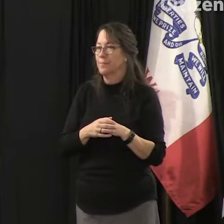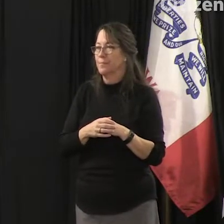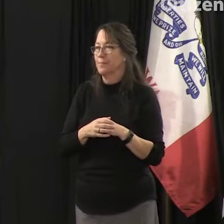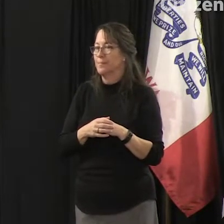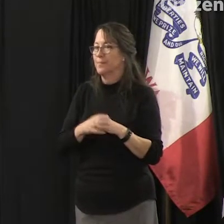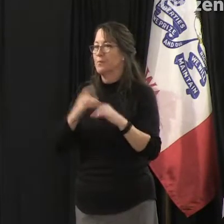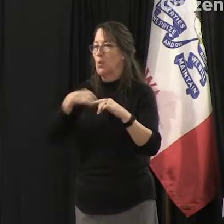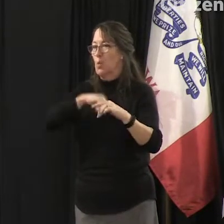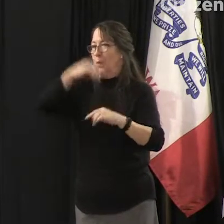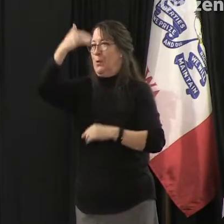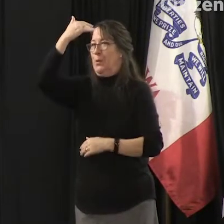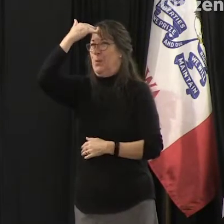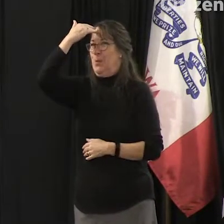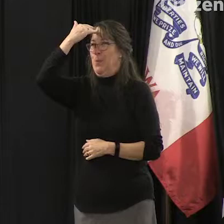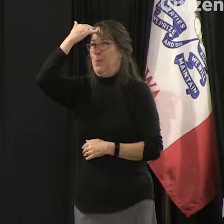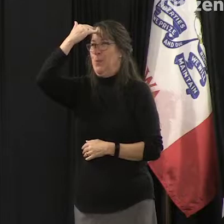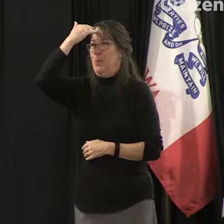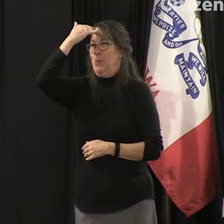And